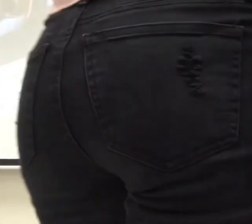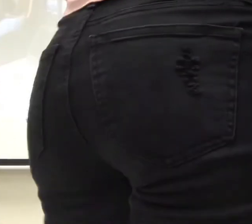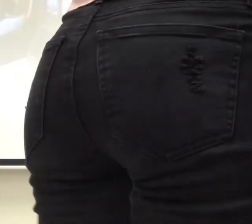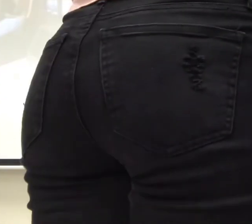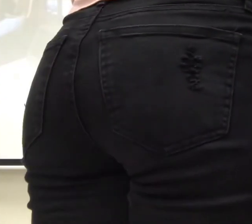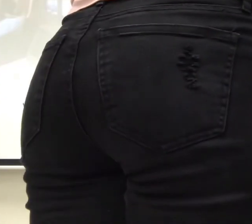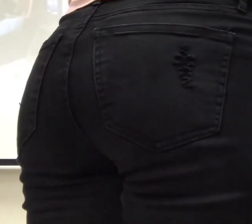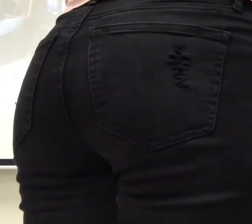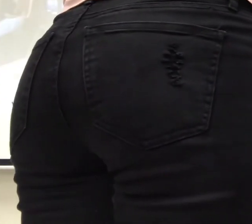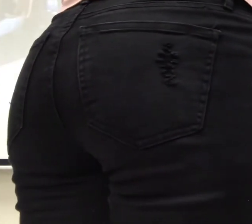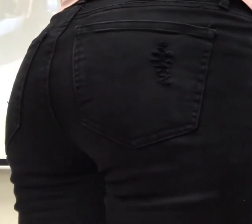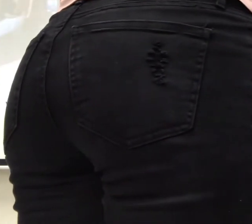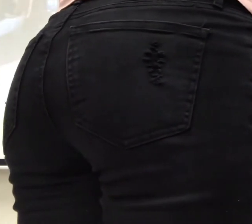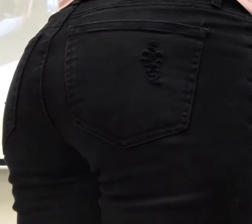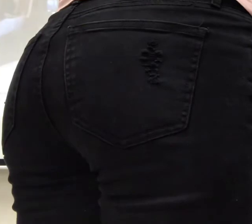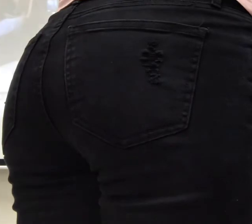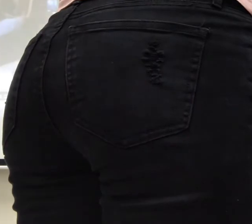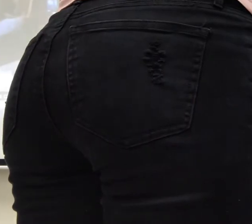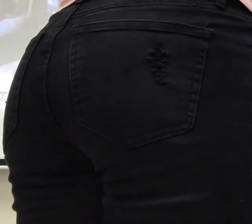not second guess yourself,